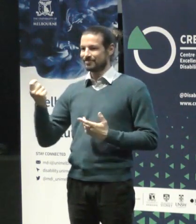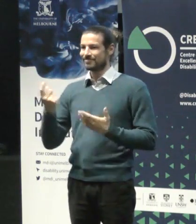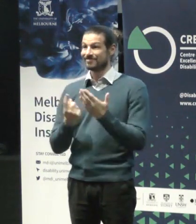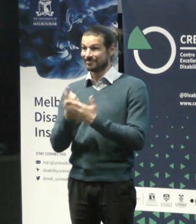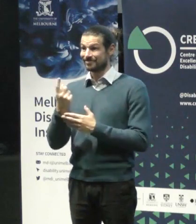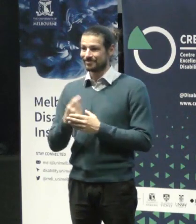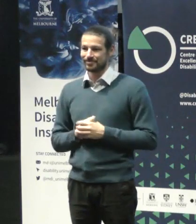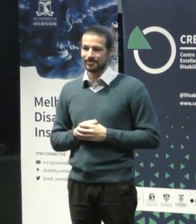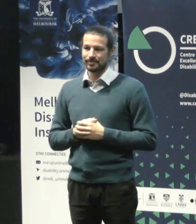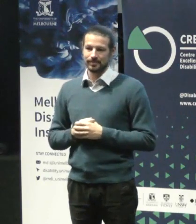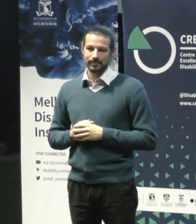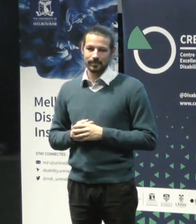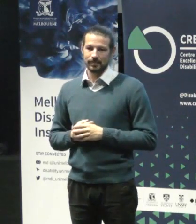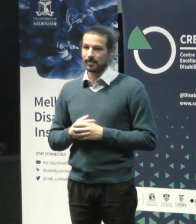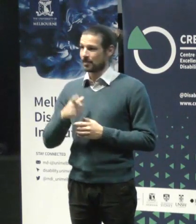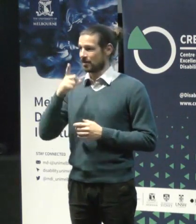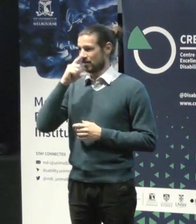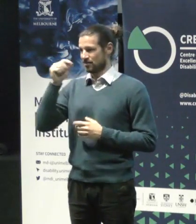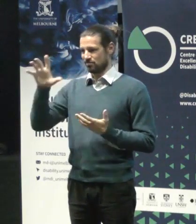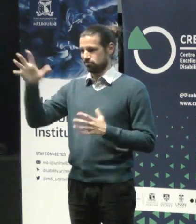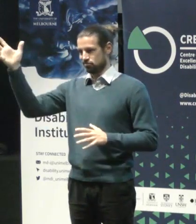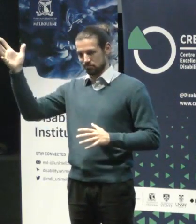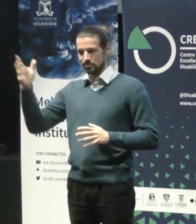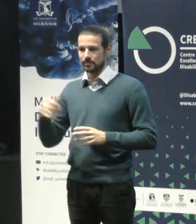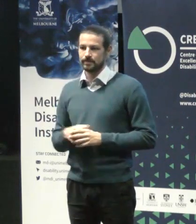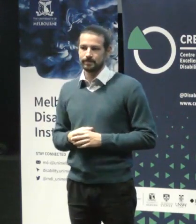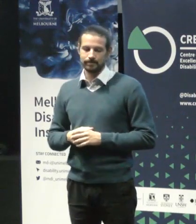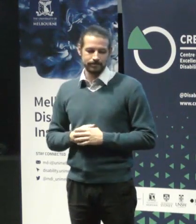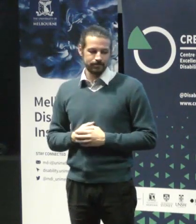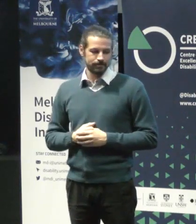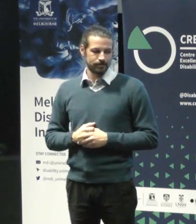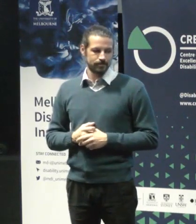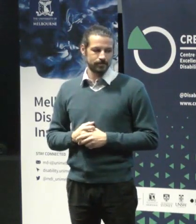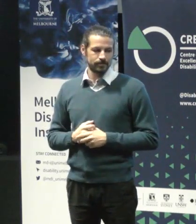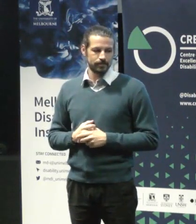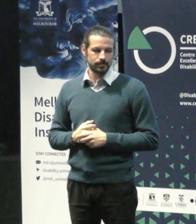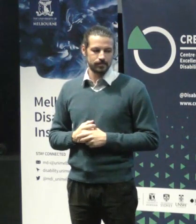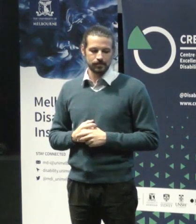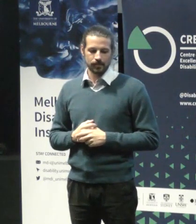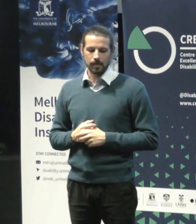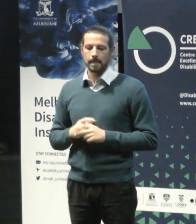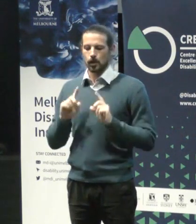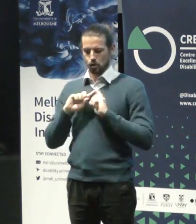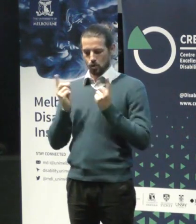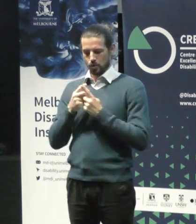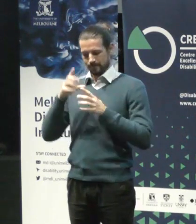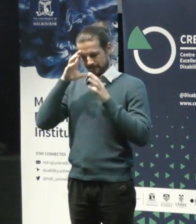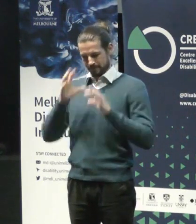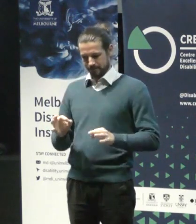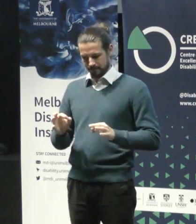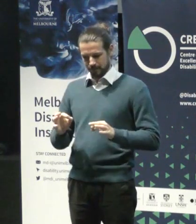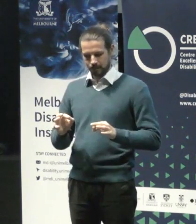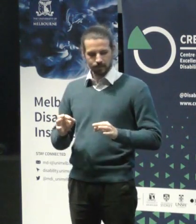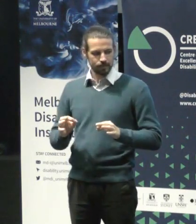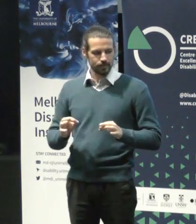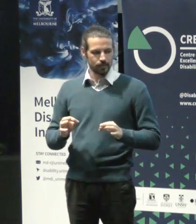These can end up, in all sorts of forms of distress, as we'll say. So we decided that there was, classified